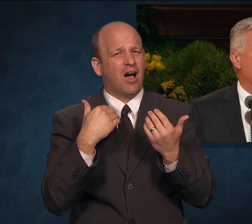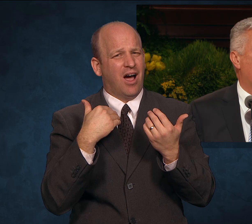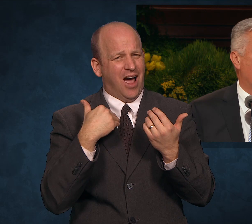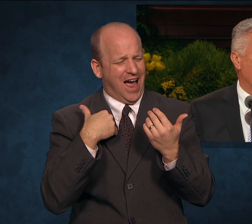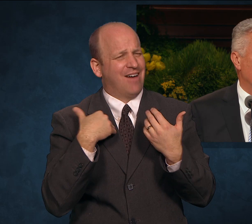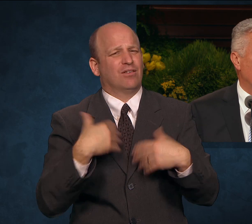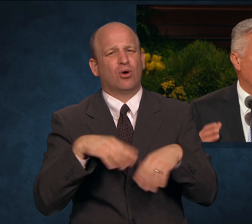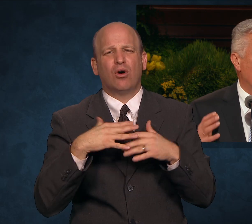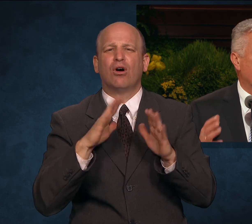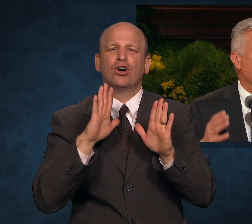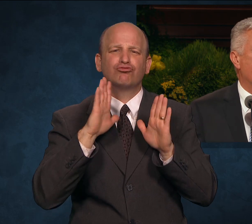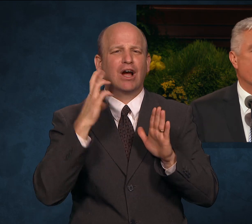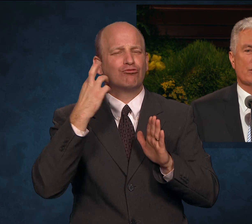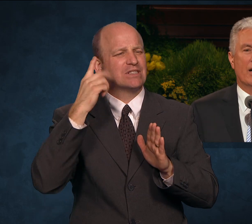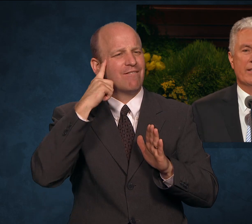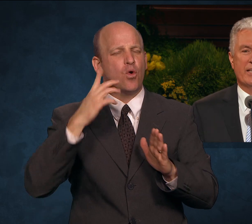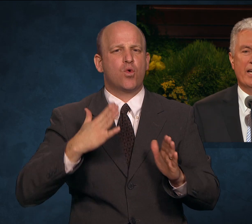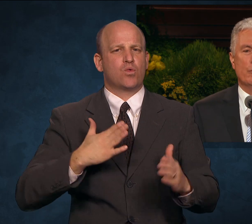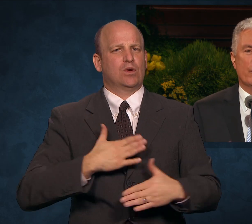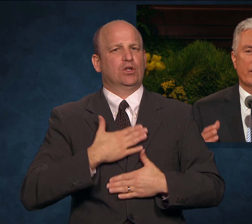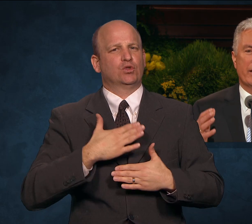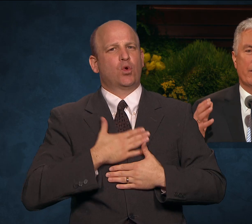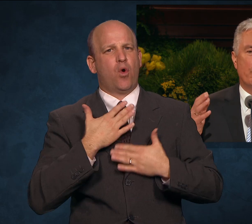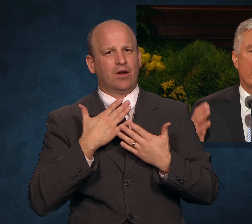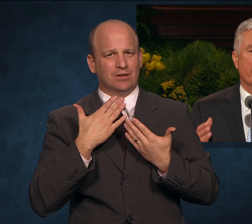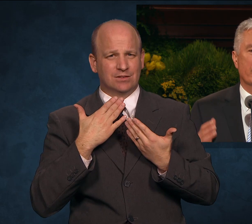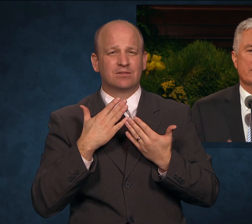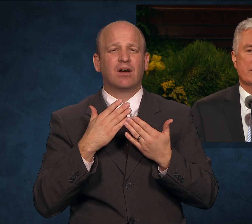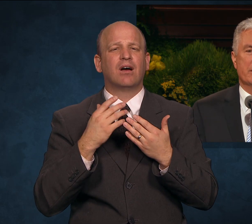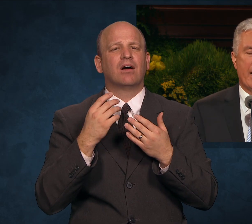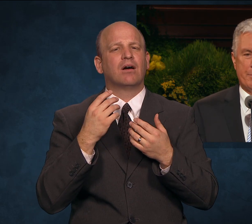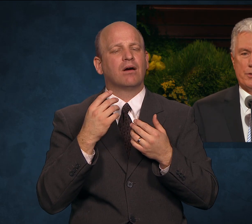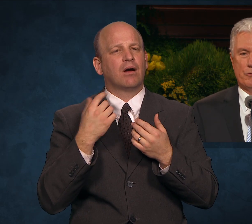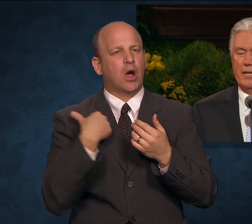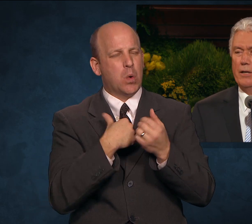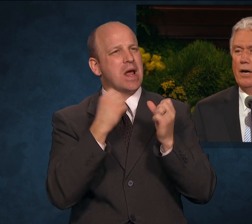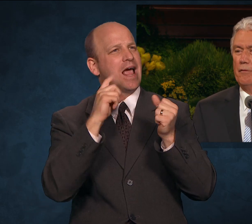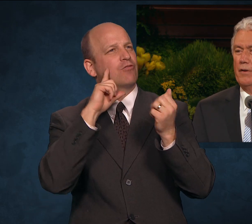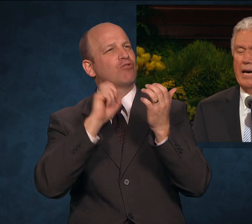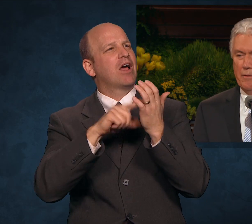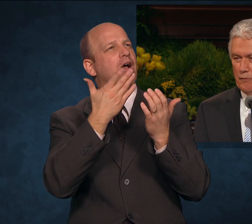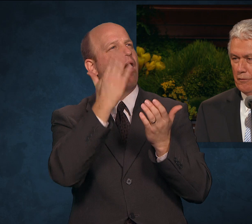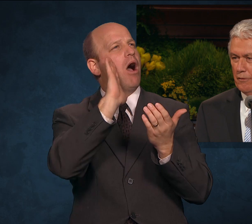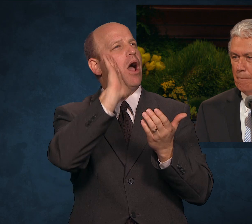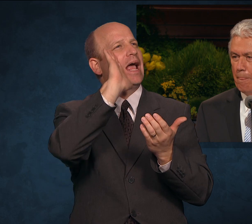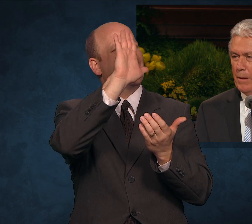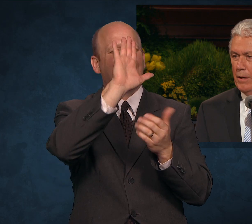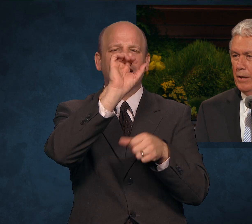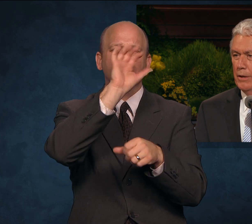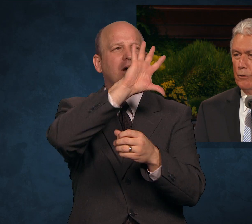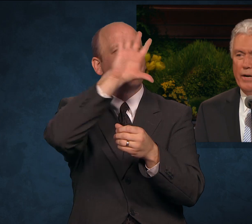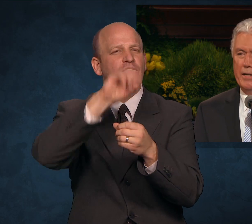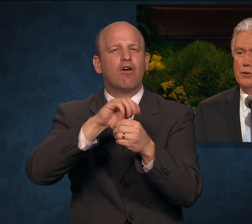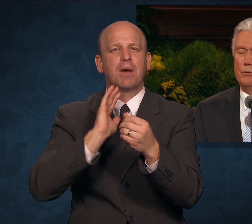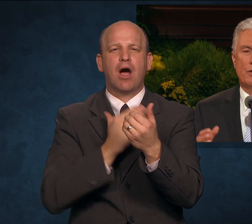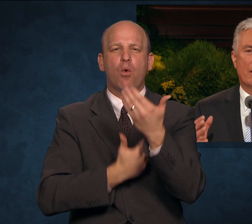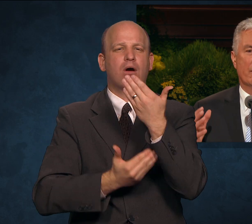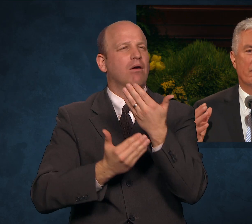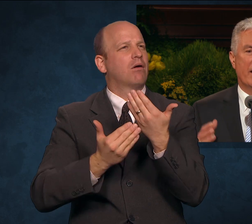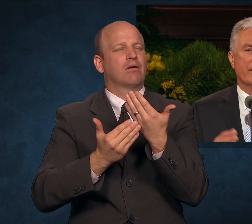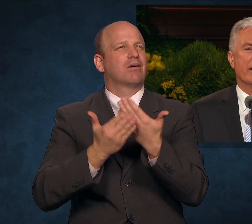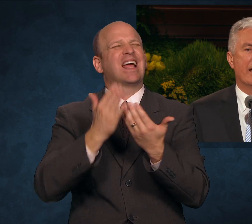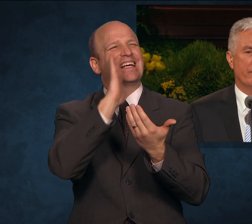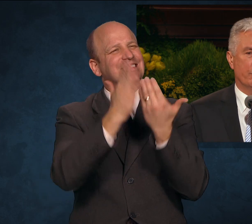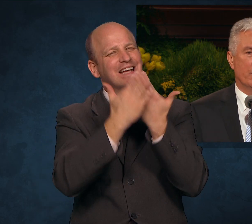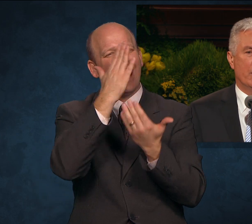blessed we are if we recognize God's handywork in The Marvelous tapestry of Life gratitude to